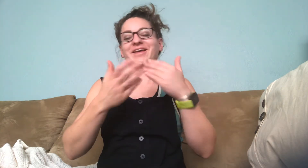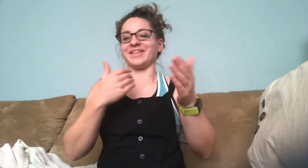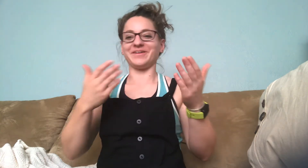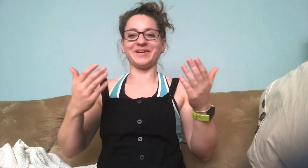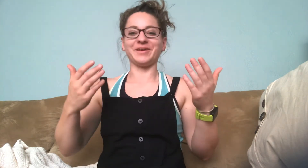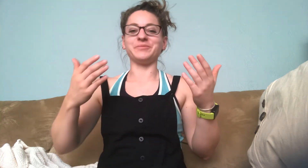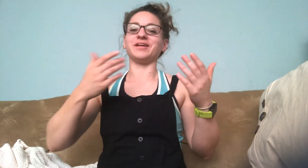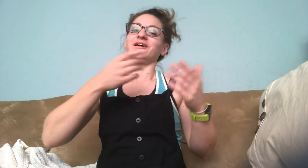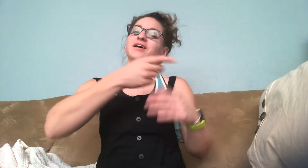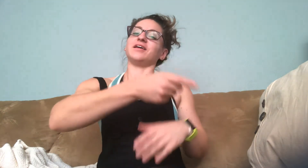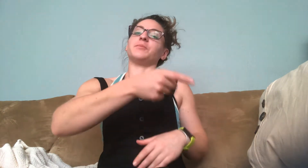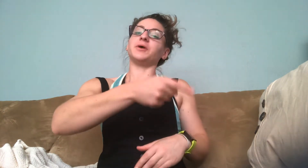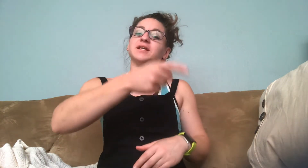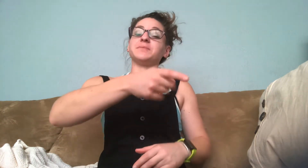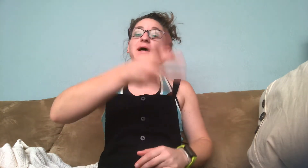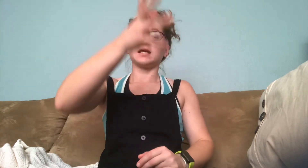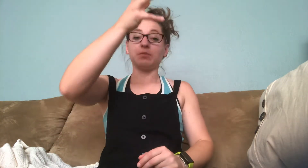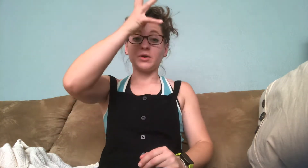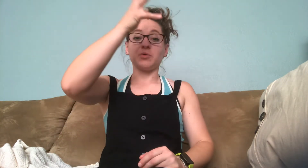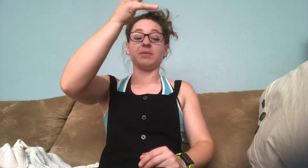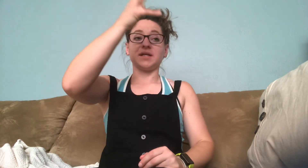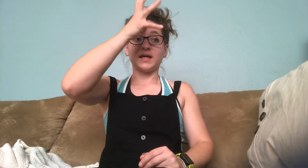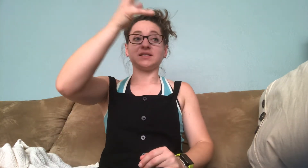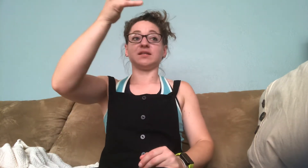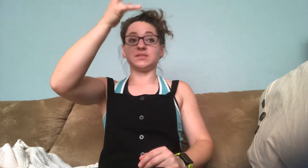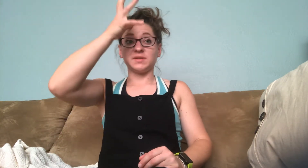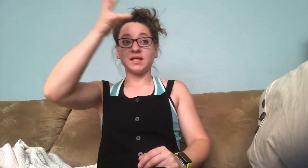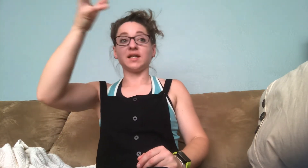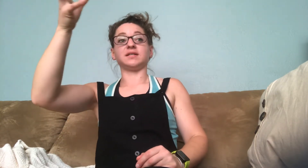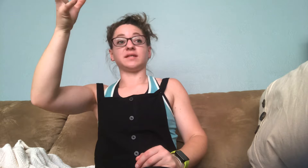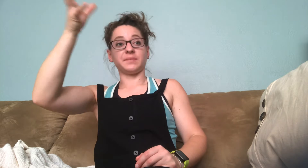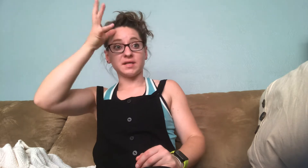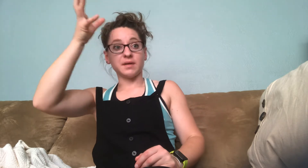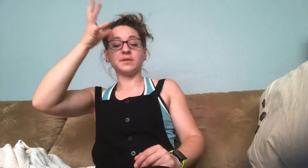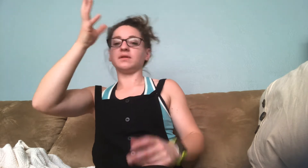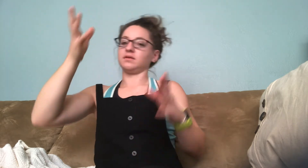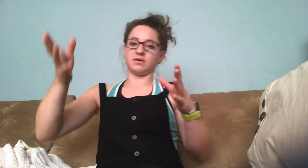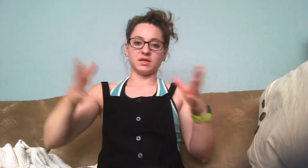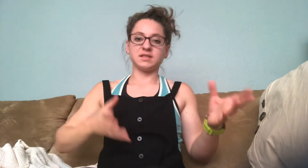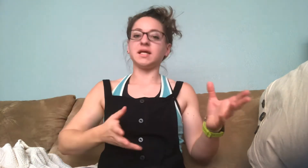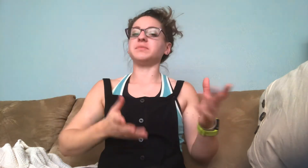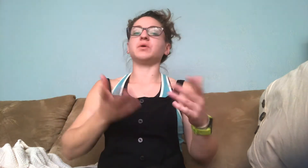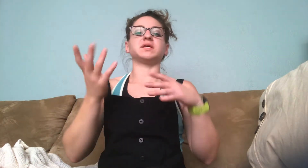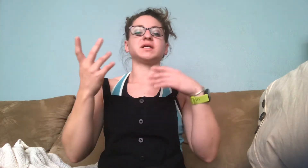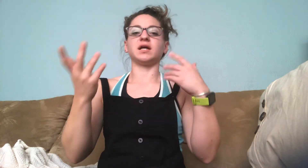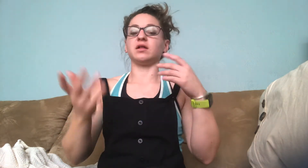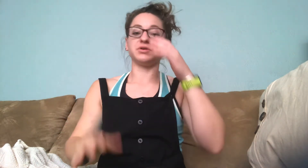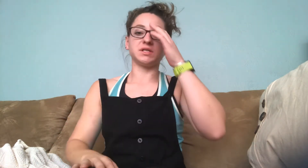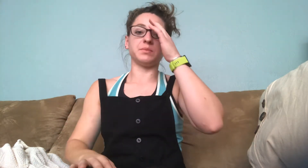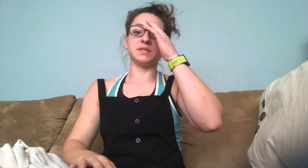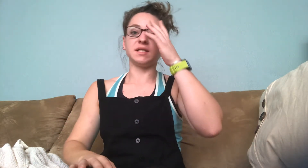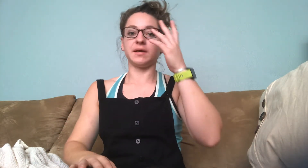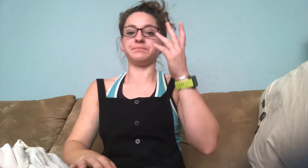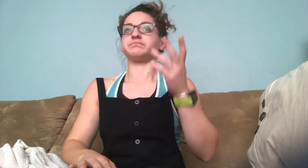whatever. I can't think right now. But the point is, I'm not keep going. My dad said this. My dad likes that. Same thing with a title or someone's